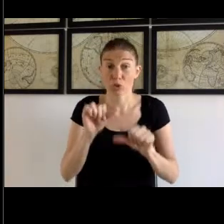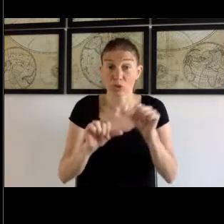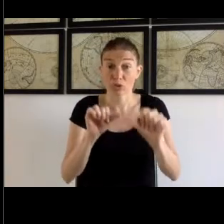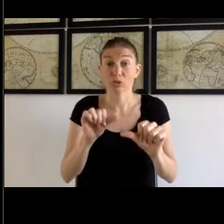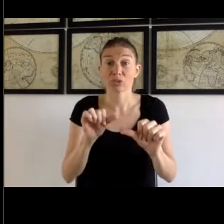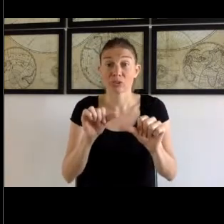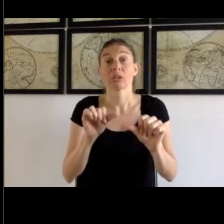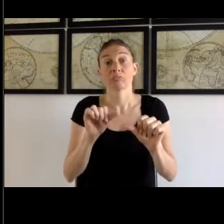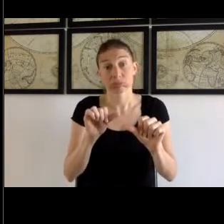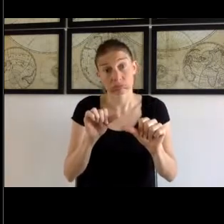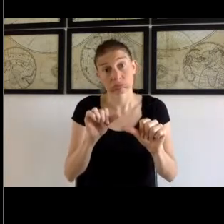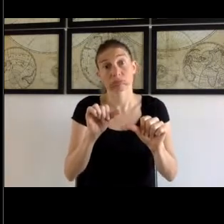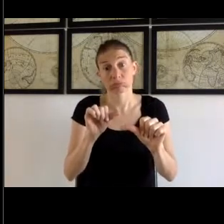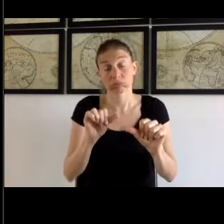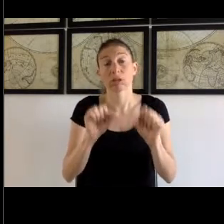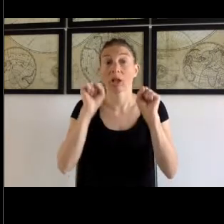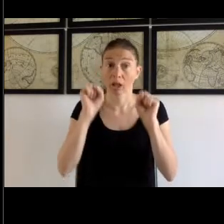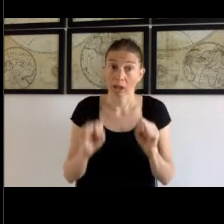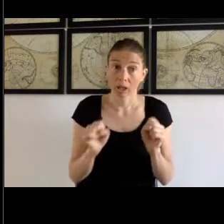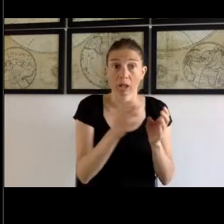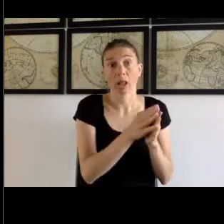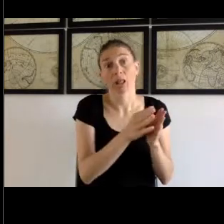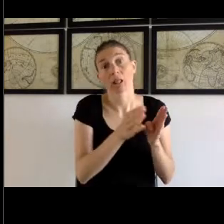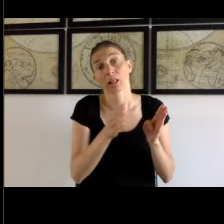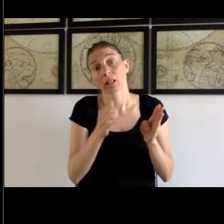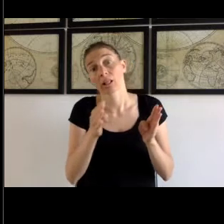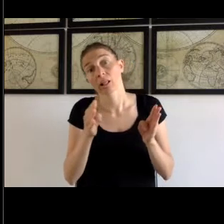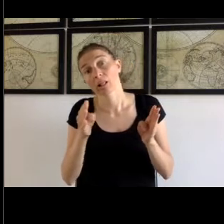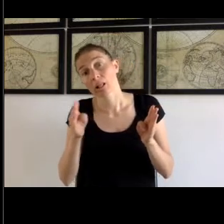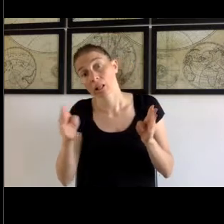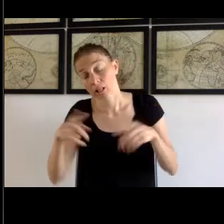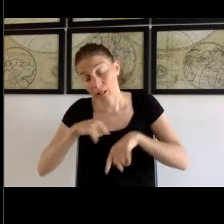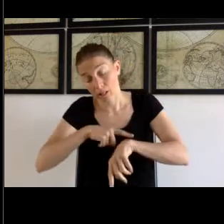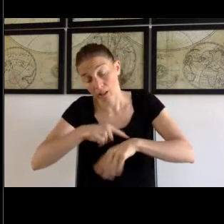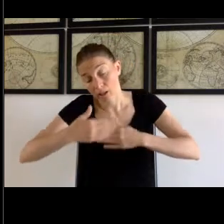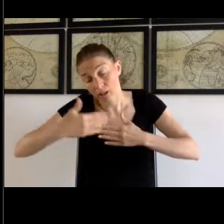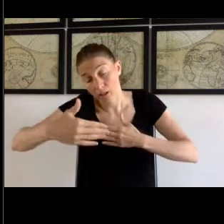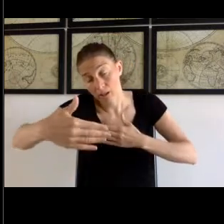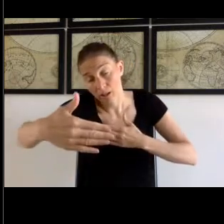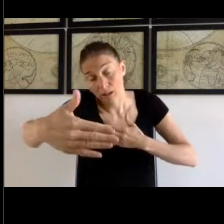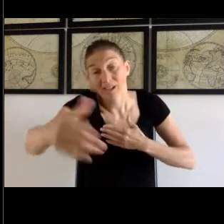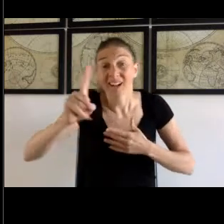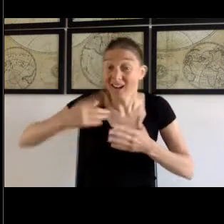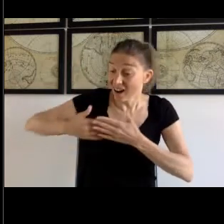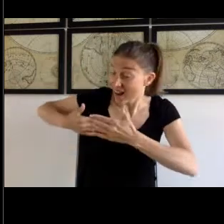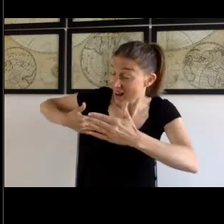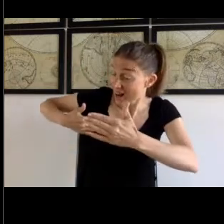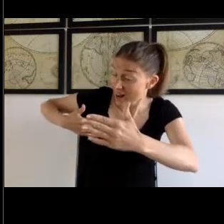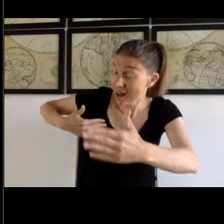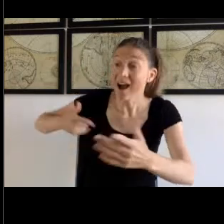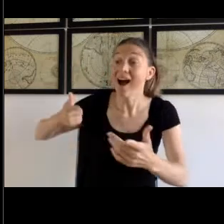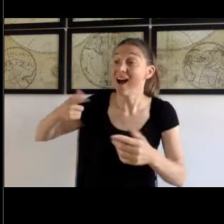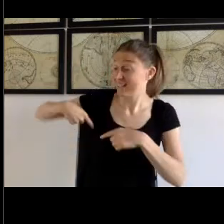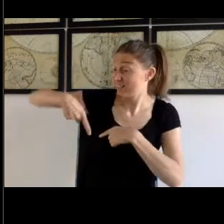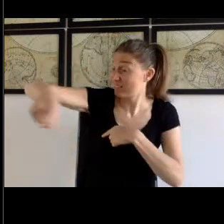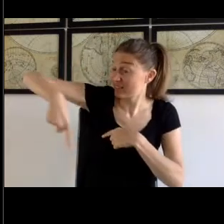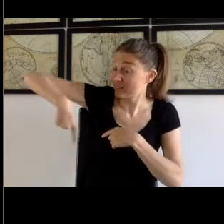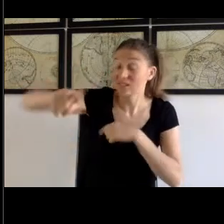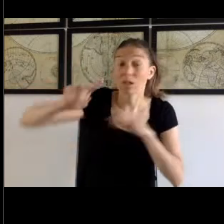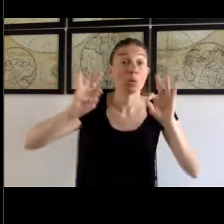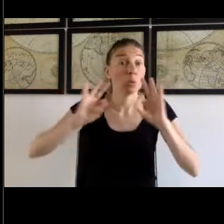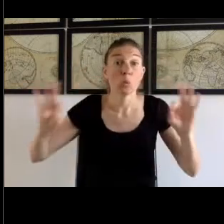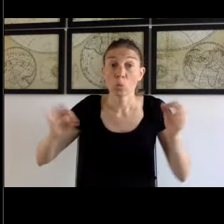long time and leave the person without any support in that meantime. And so in practices, it makes it very